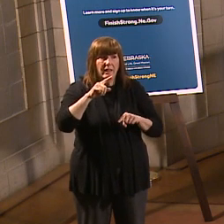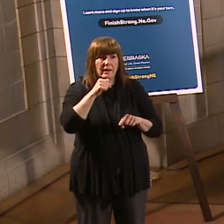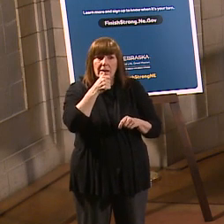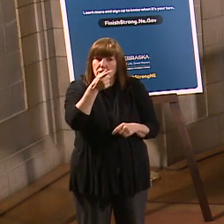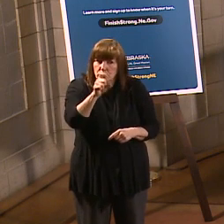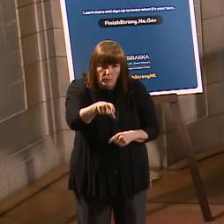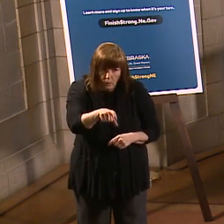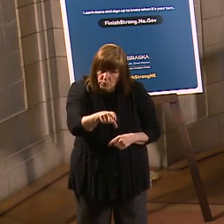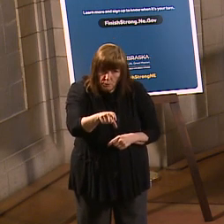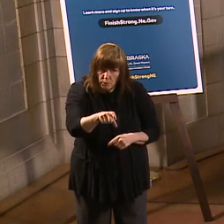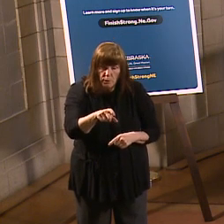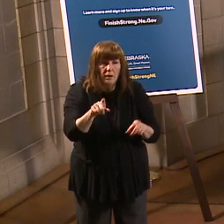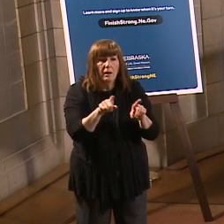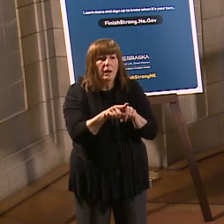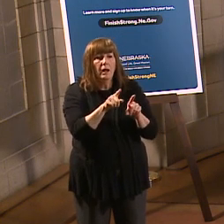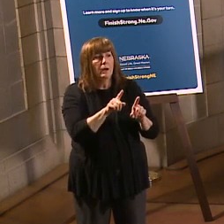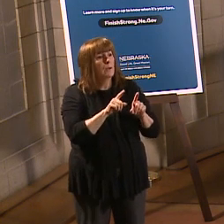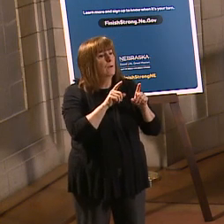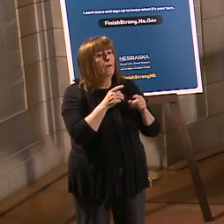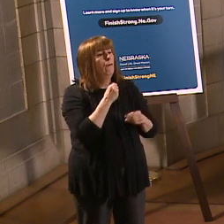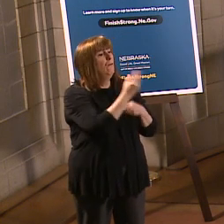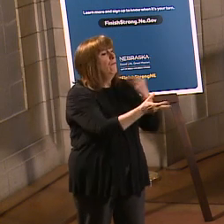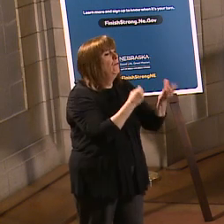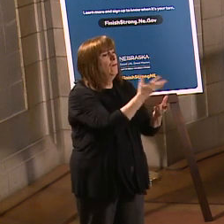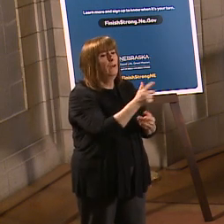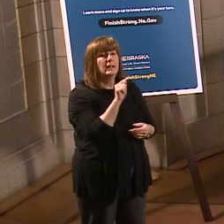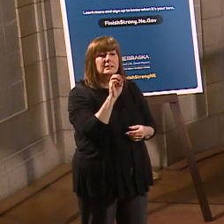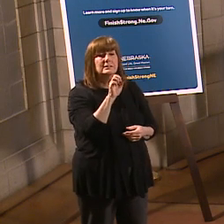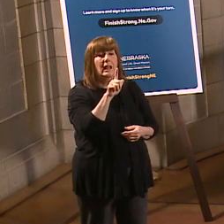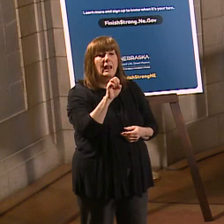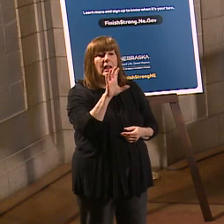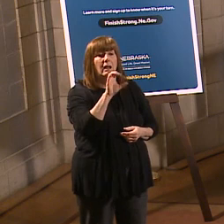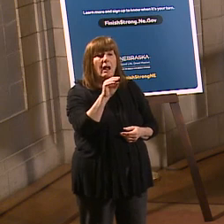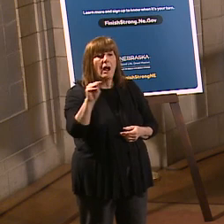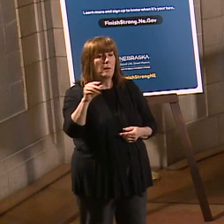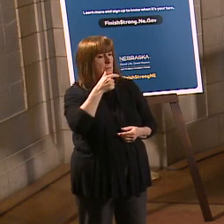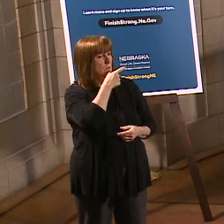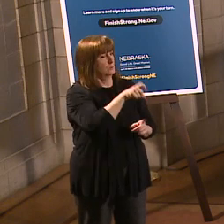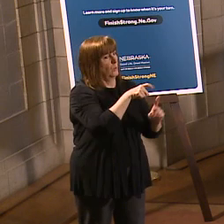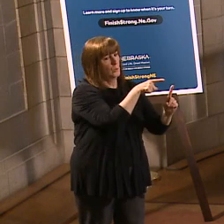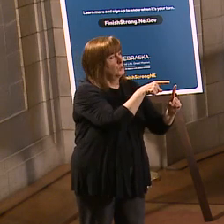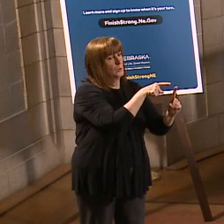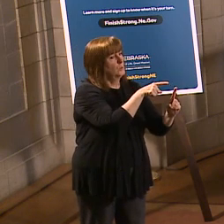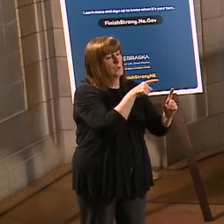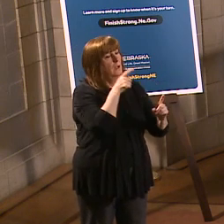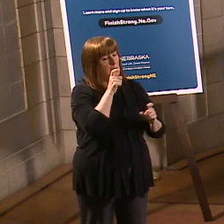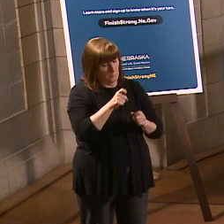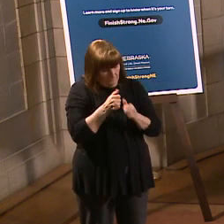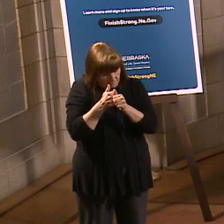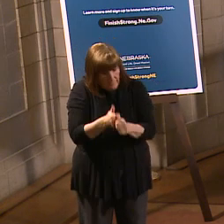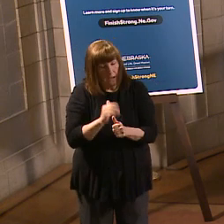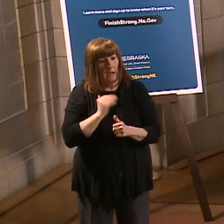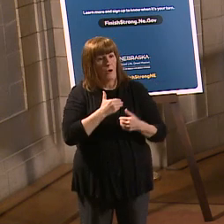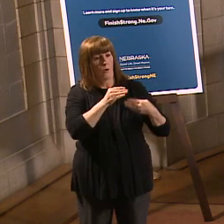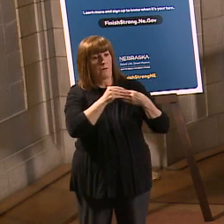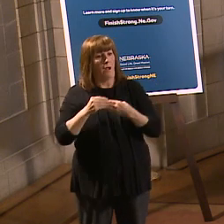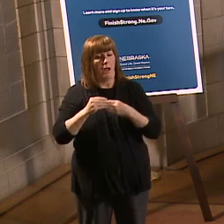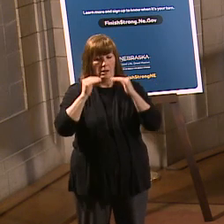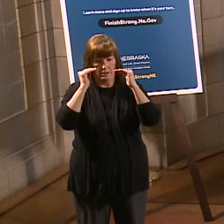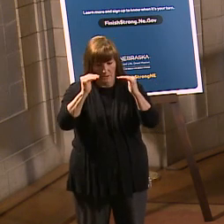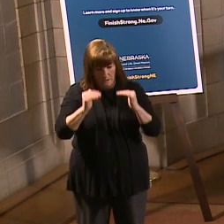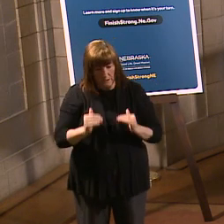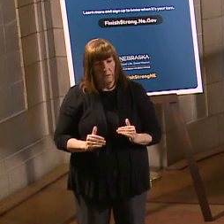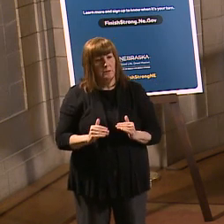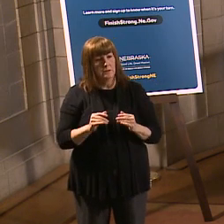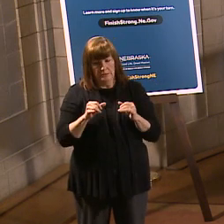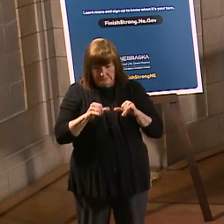they're not supposed to, like, just like going to the telecom companies, they're not supposed to be going outside of our guidance. So we actually have that all written down for a reason so that